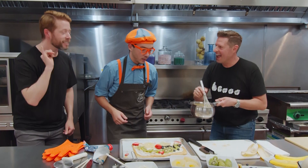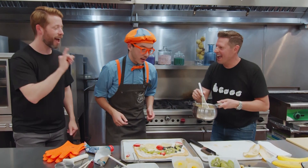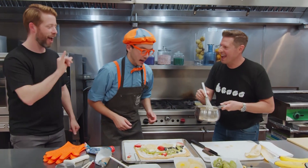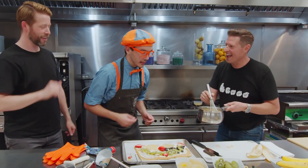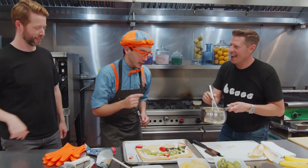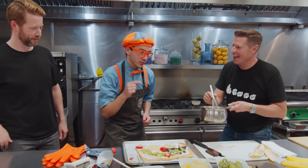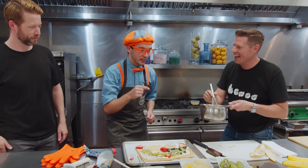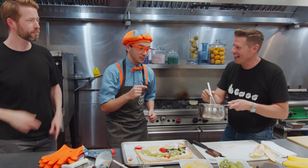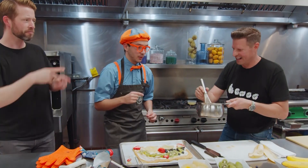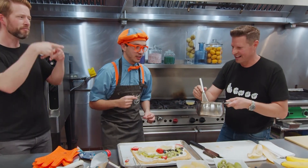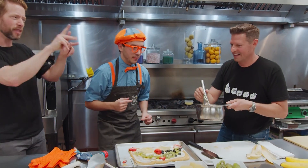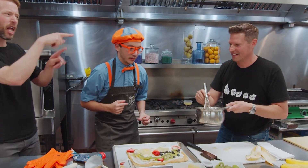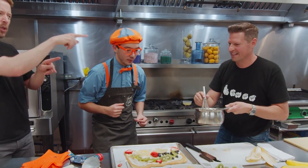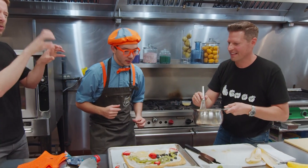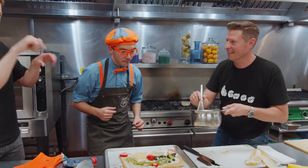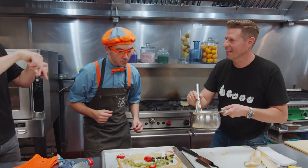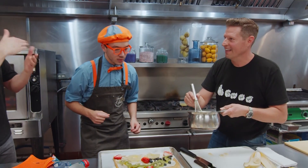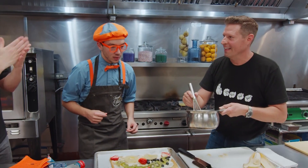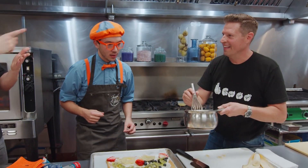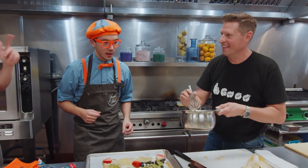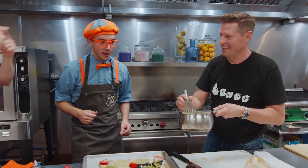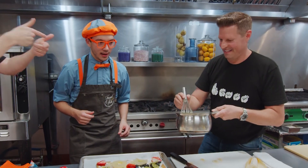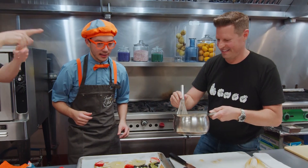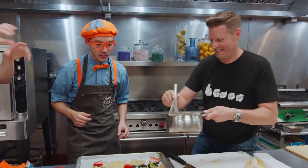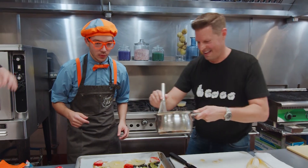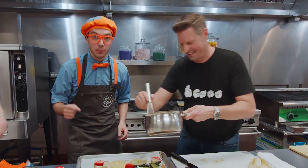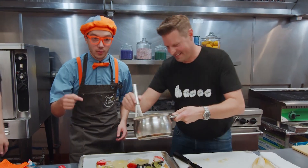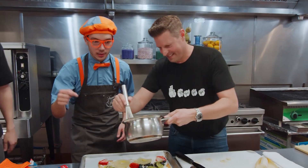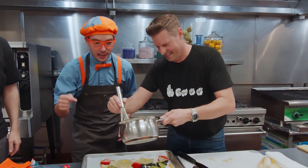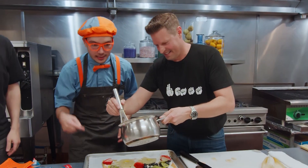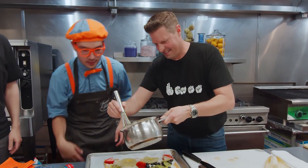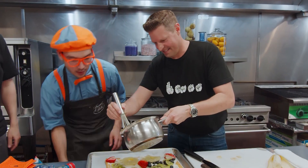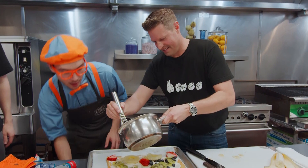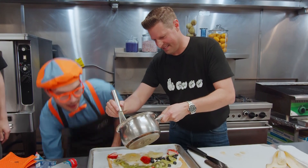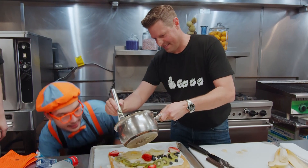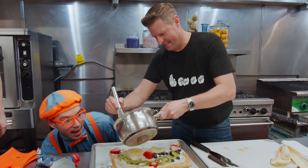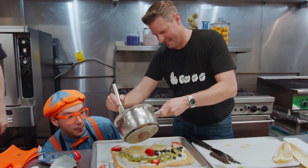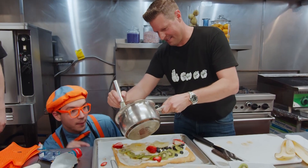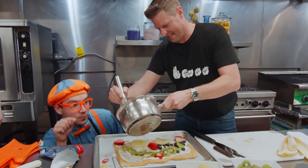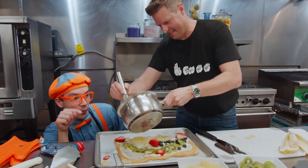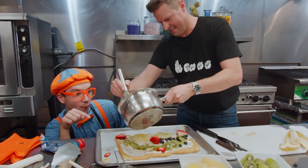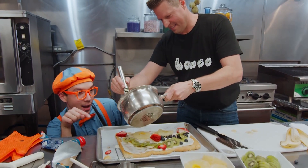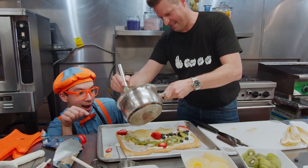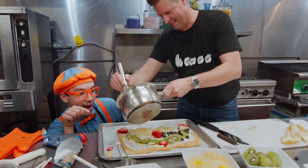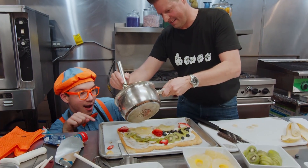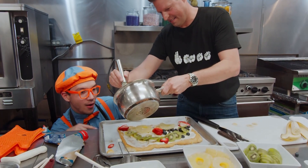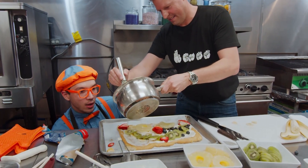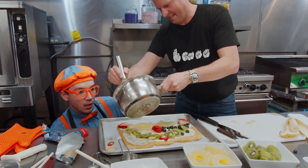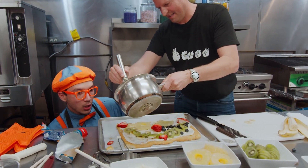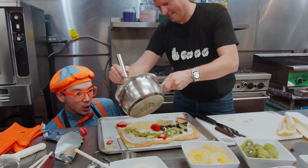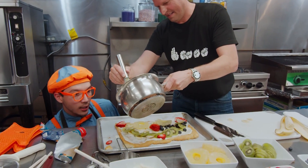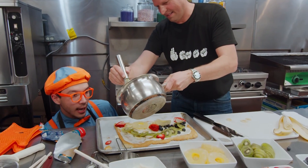Oh, I'll let you do this part, Chef Matthew. And I guess we pour the glaze on top. Whoa!